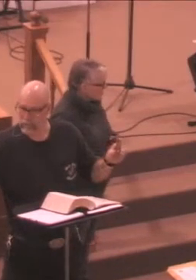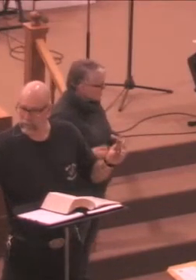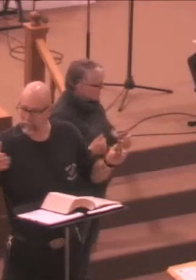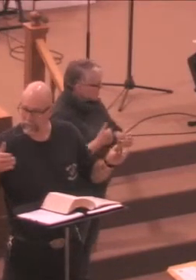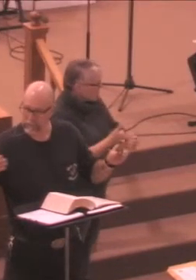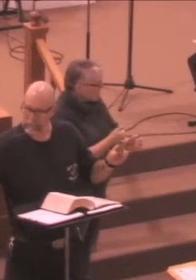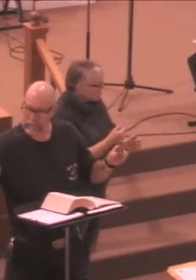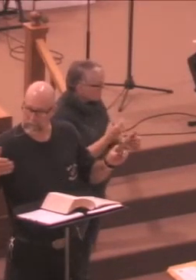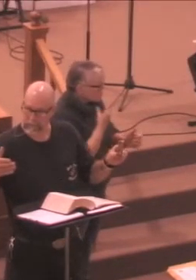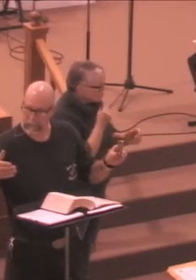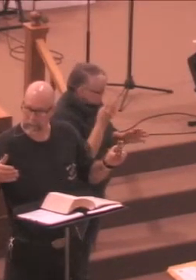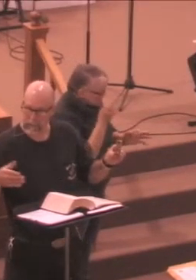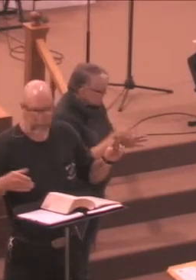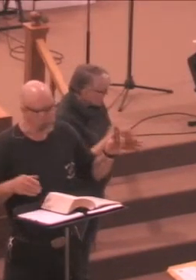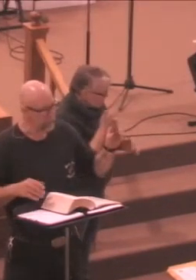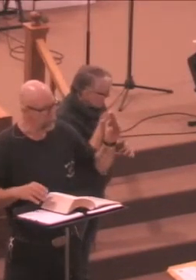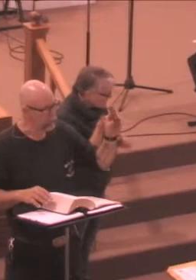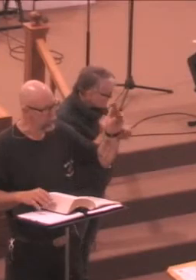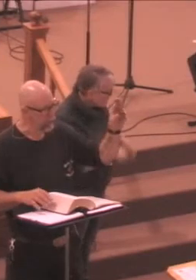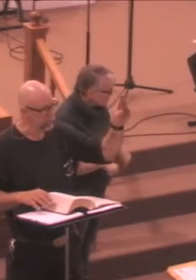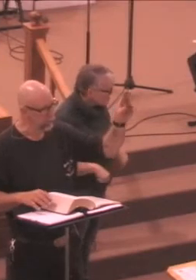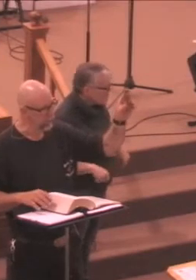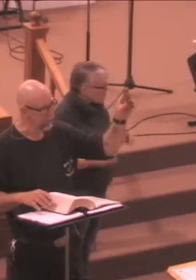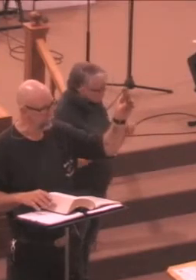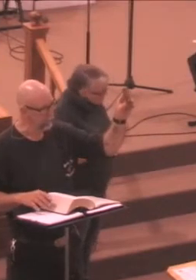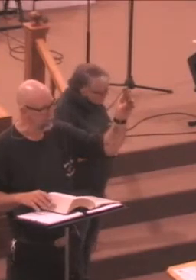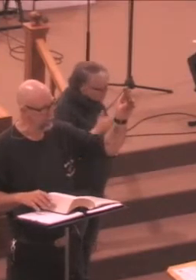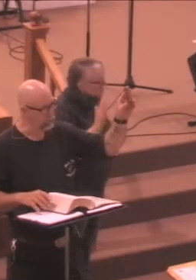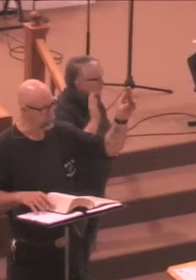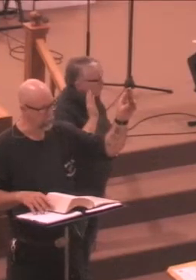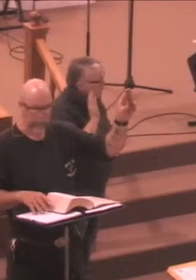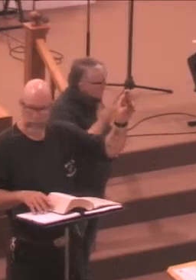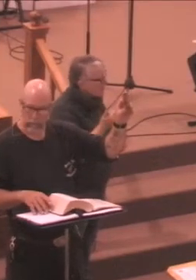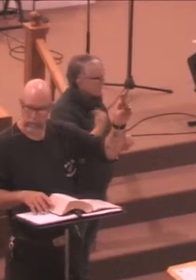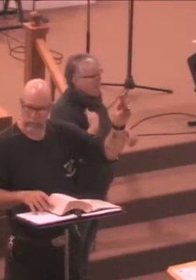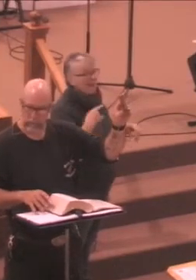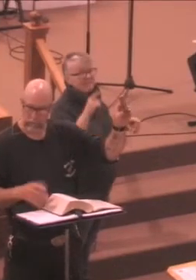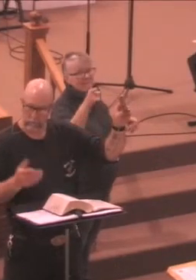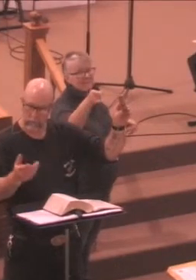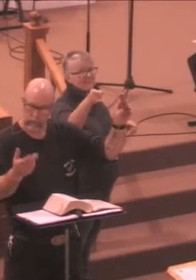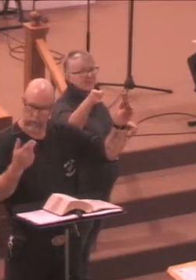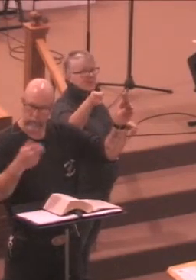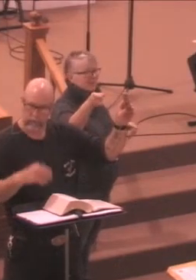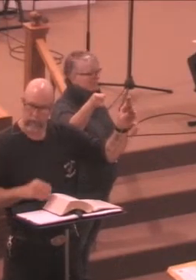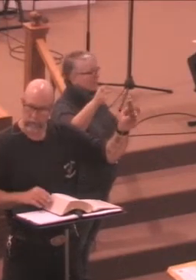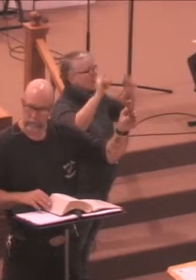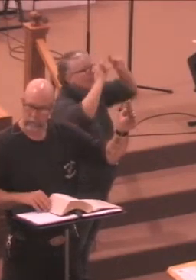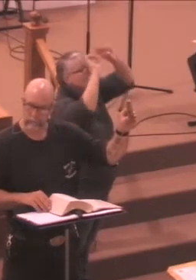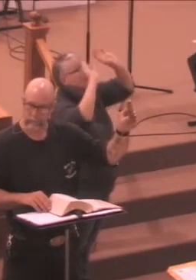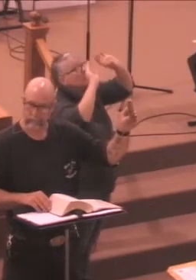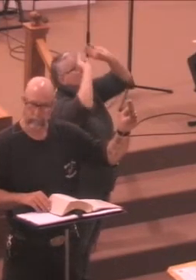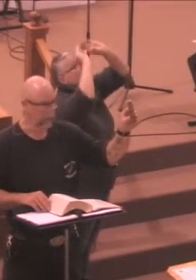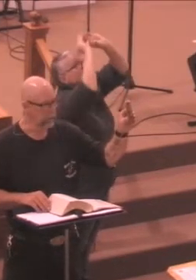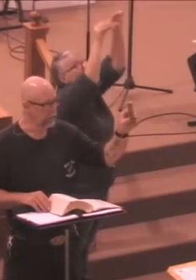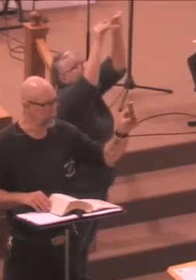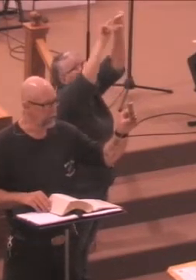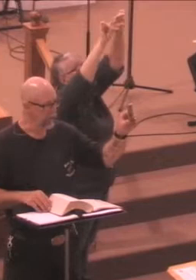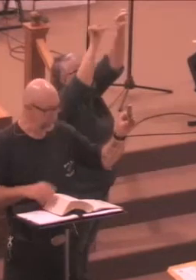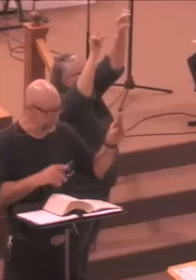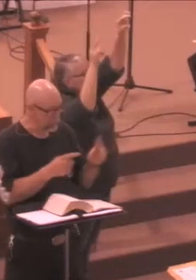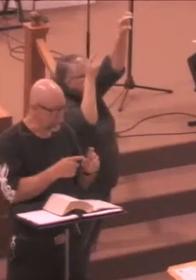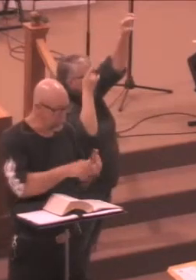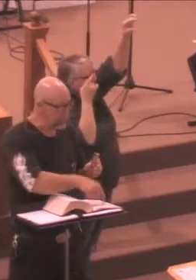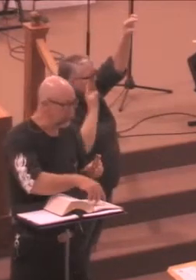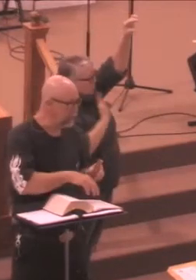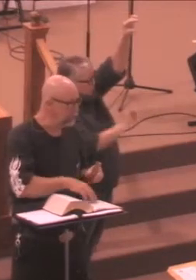the Jewish faith as best they can, most every one of the, every doorpost has one of these over when you're entering the house.